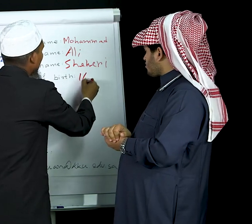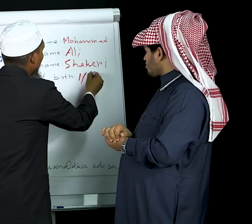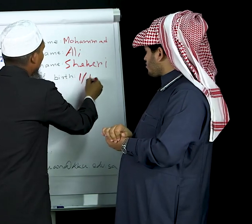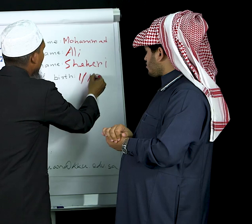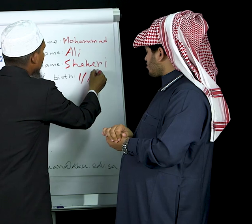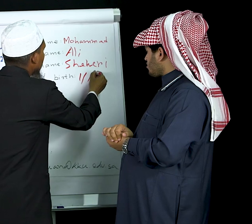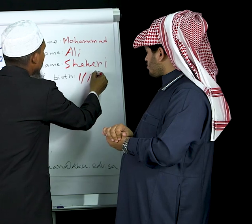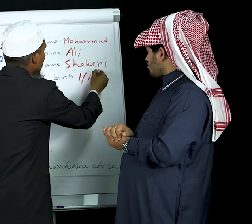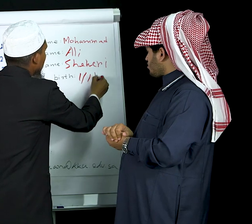1-1,